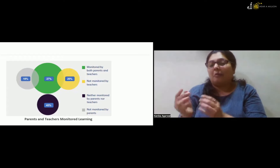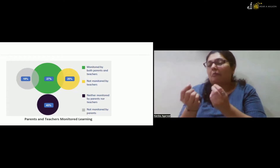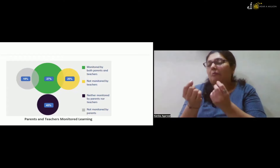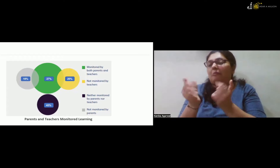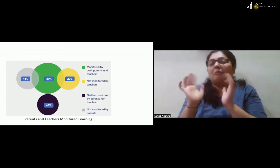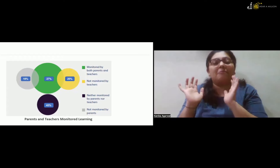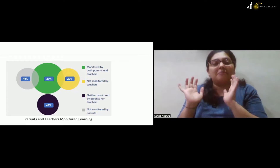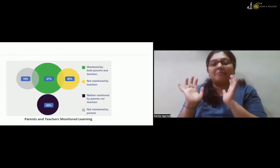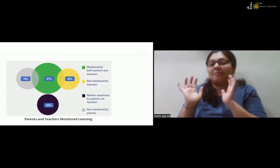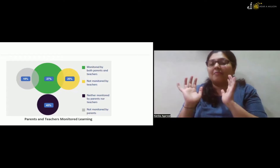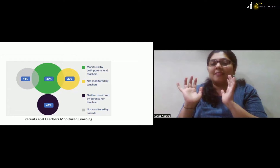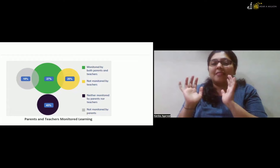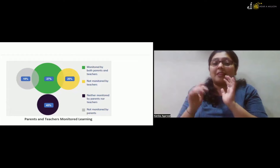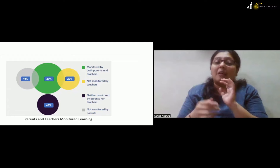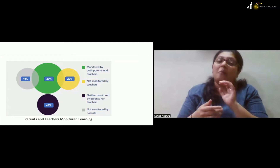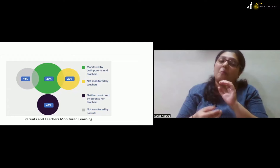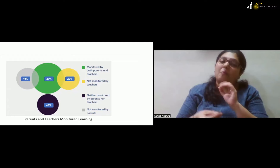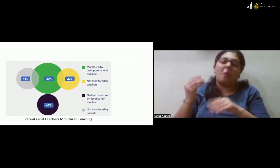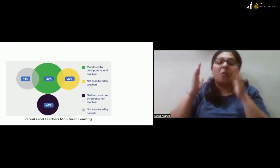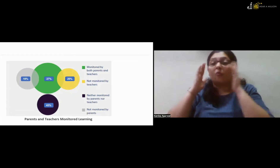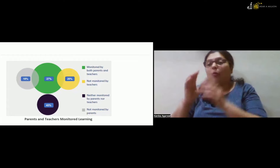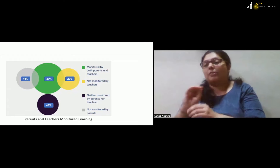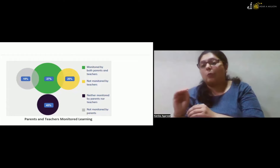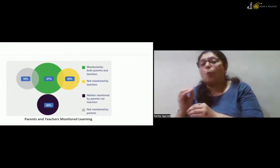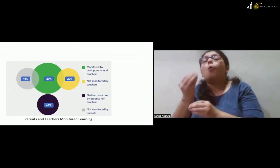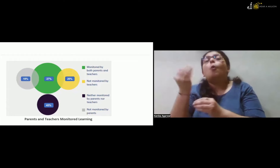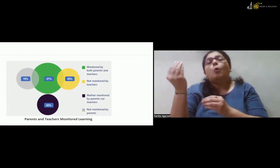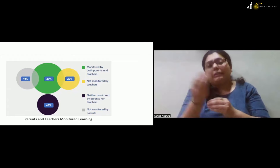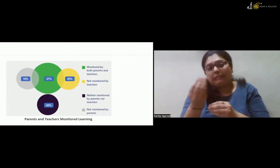both said that yes, their kids were monitored.